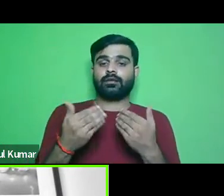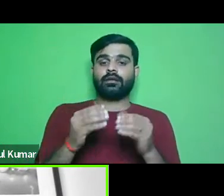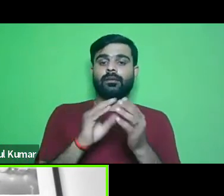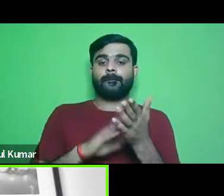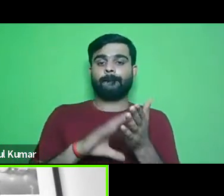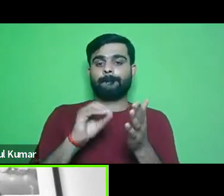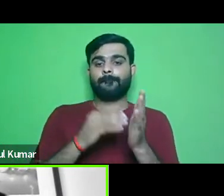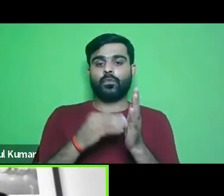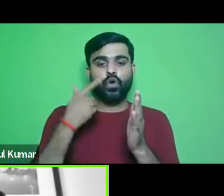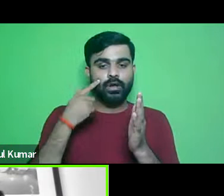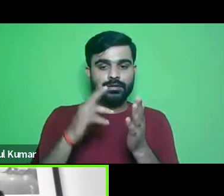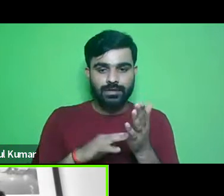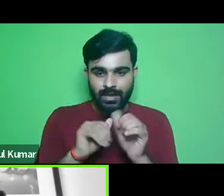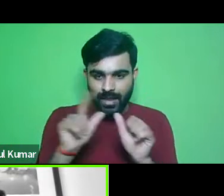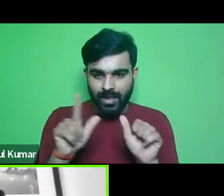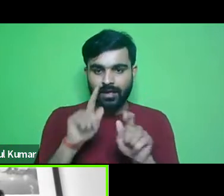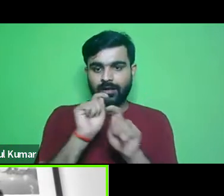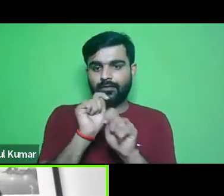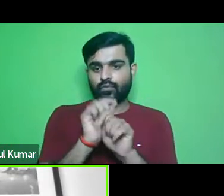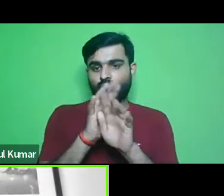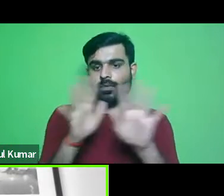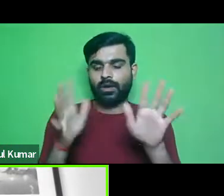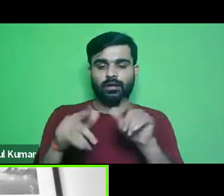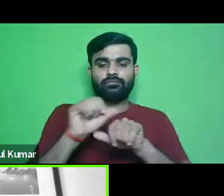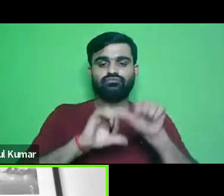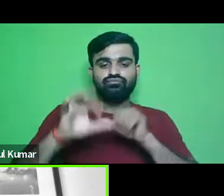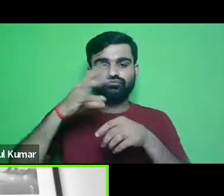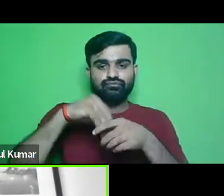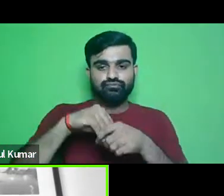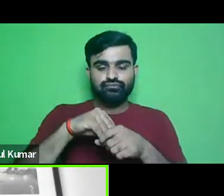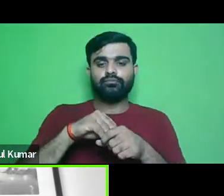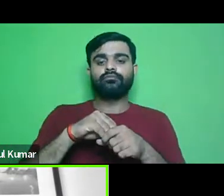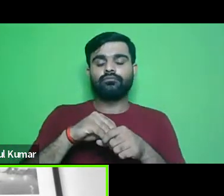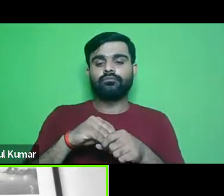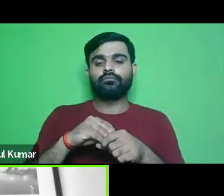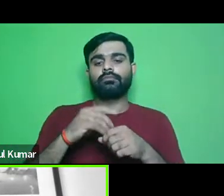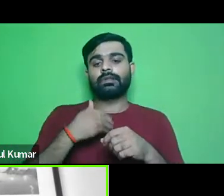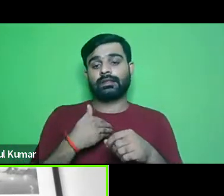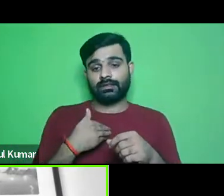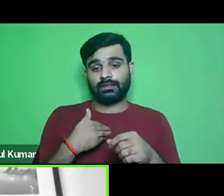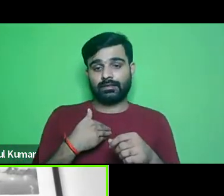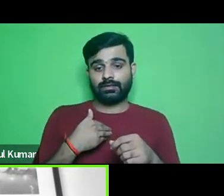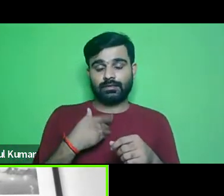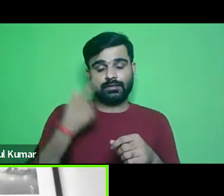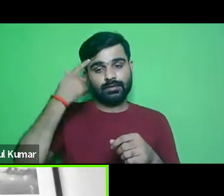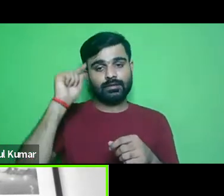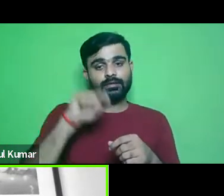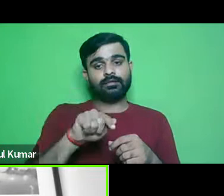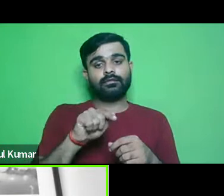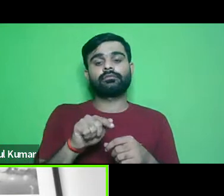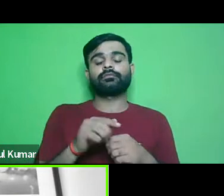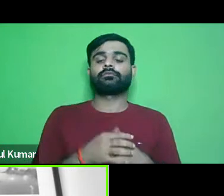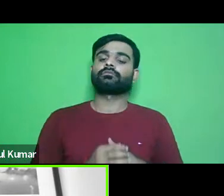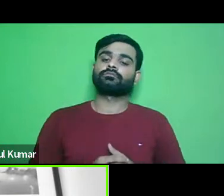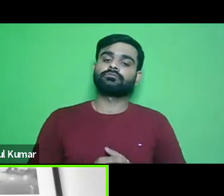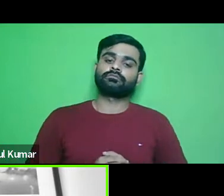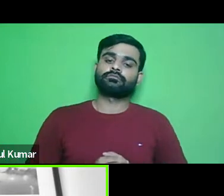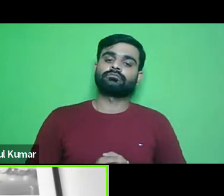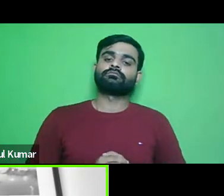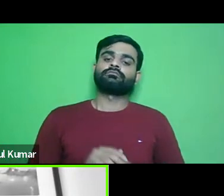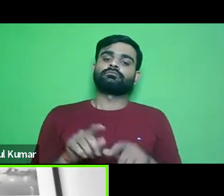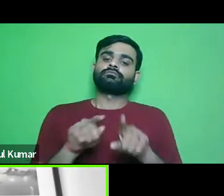a lot of work and put out some of it as well. I think are entities that